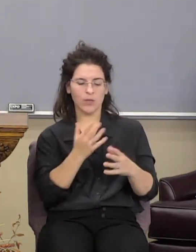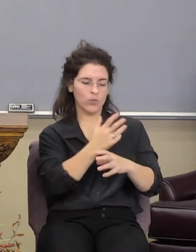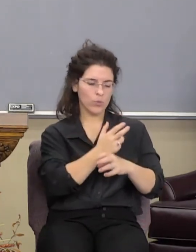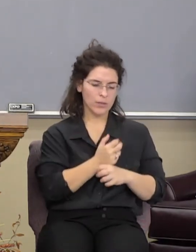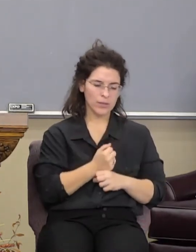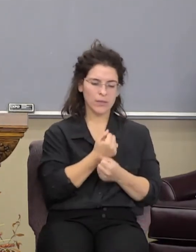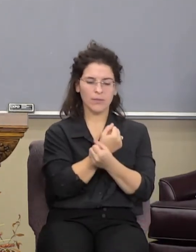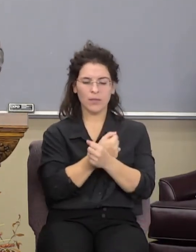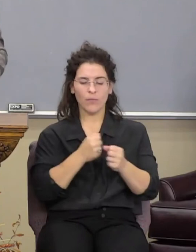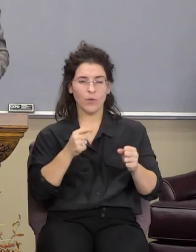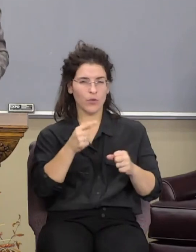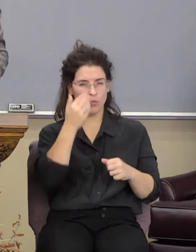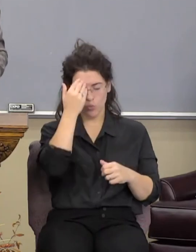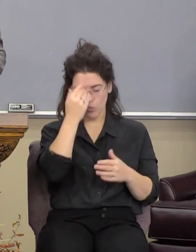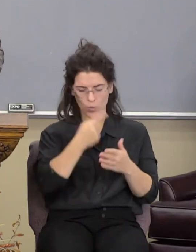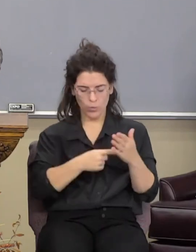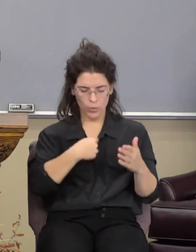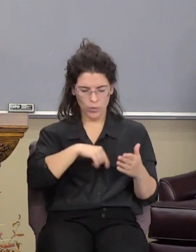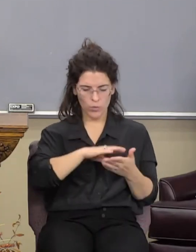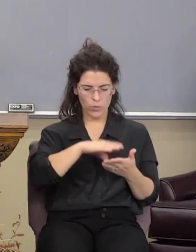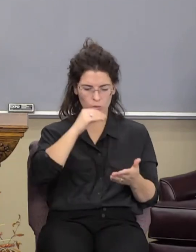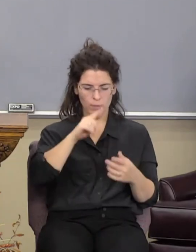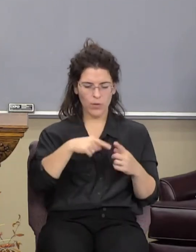You know what we learn about the Lord of glory?